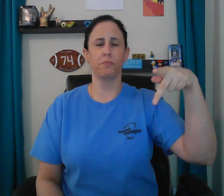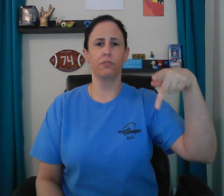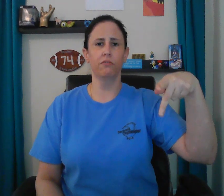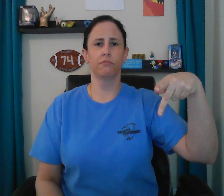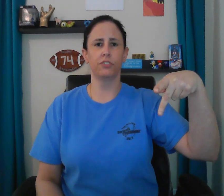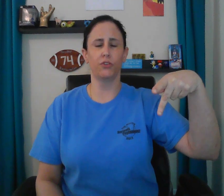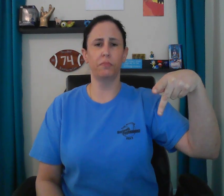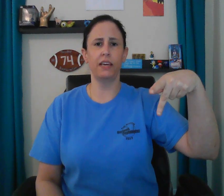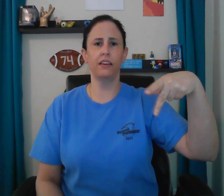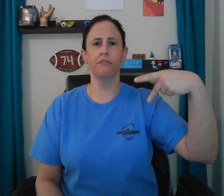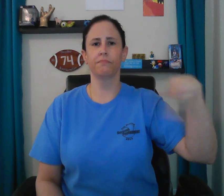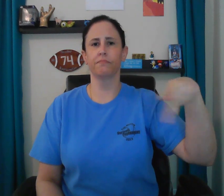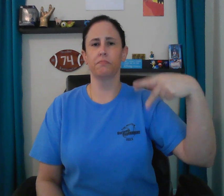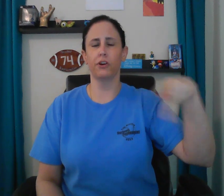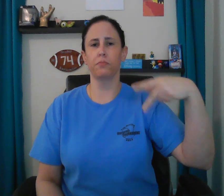purple, do a P, purple,